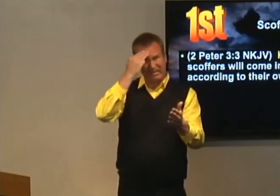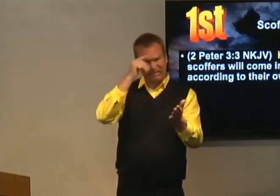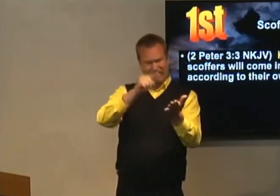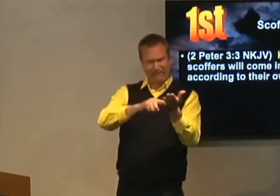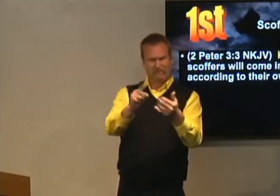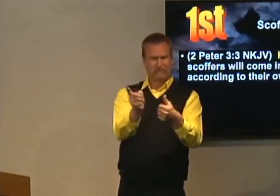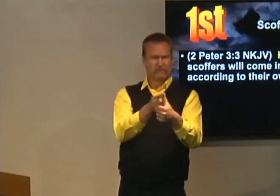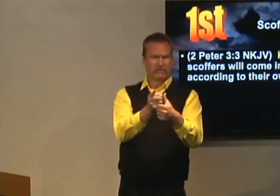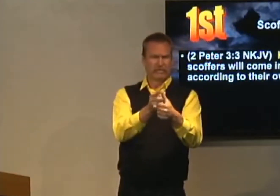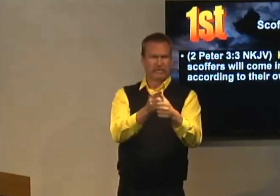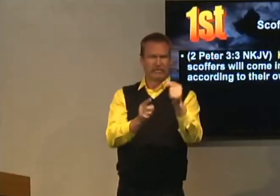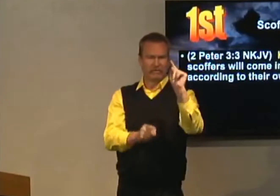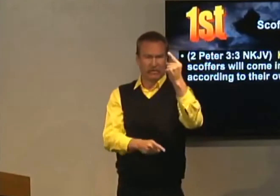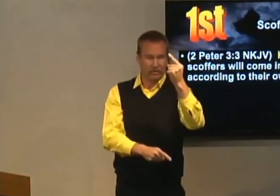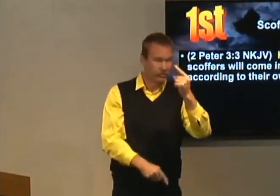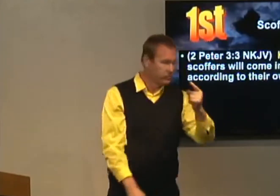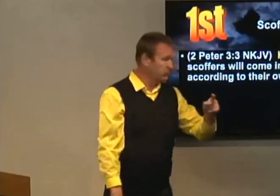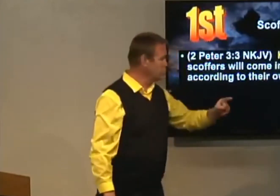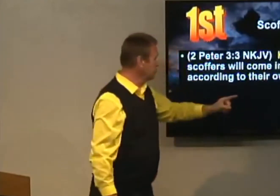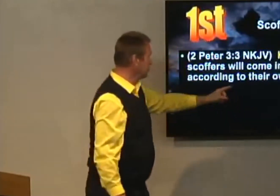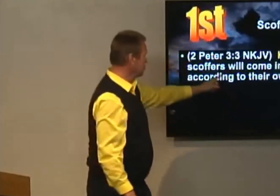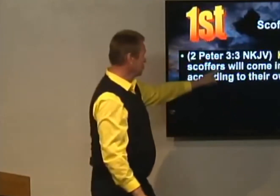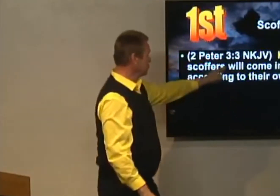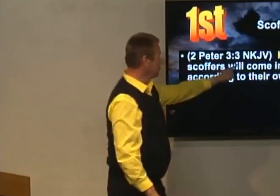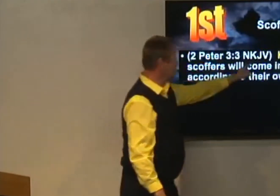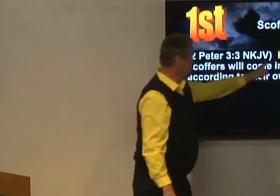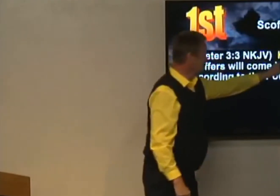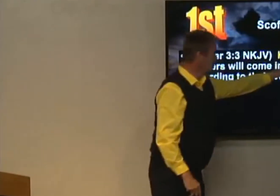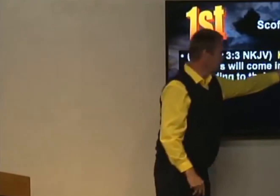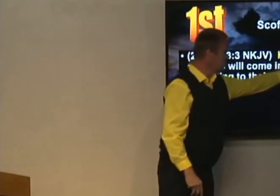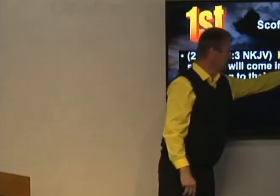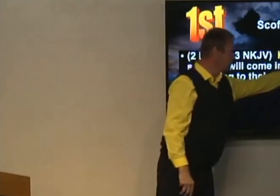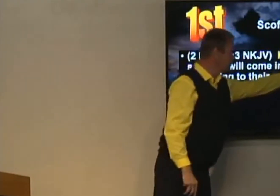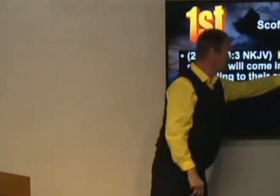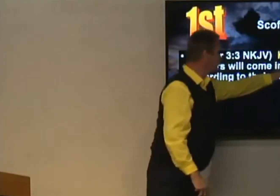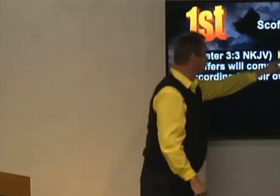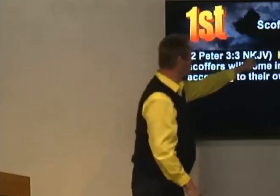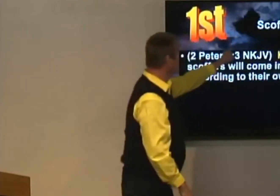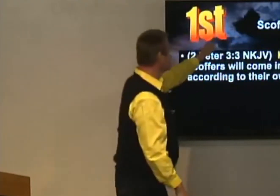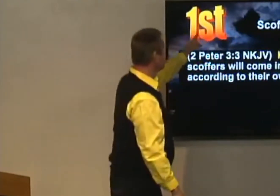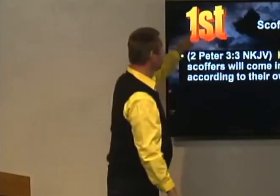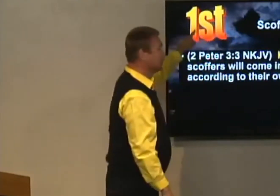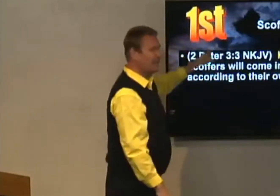says, the first thing that it says, so knowing this first,